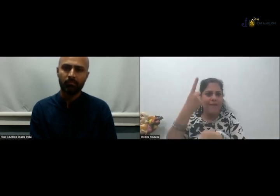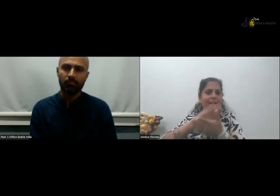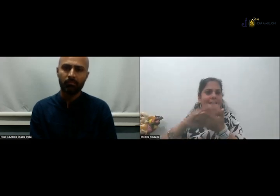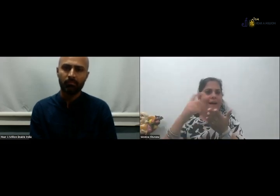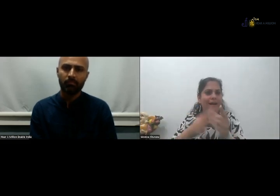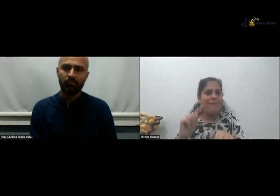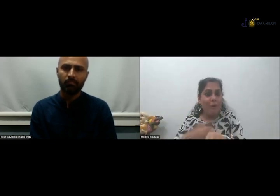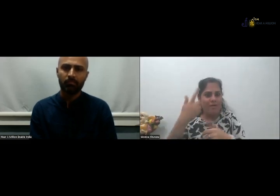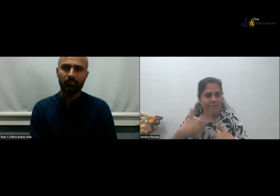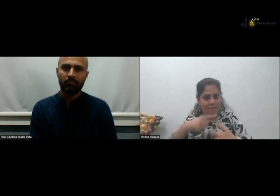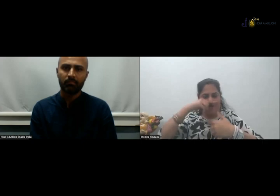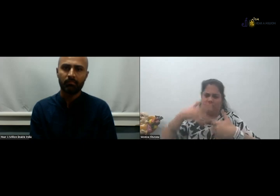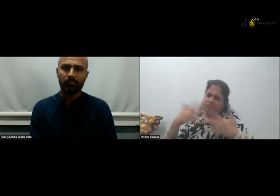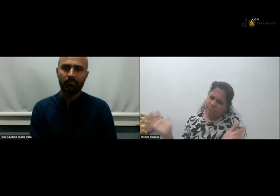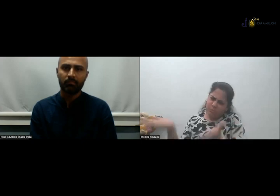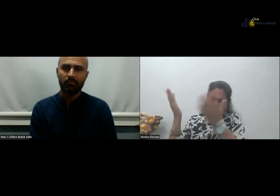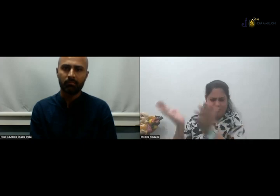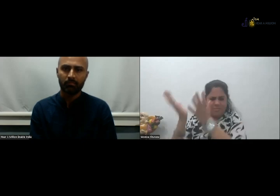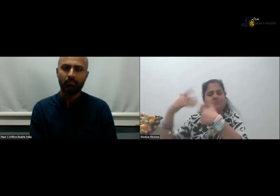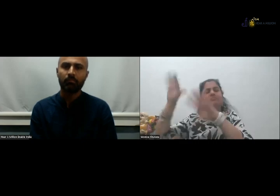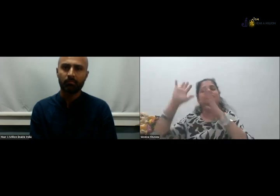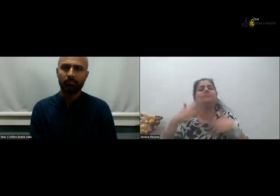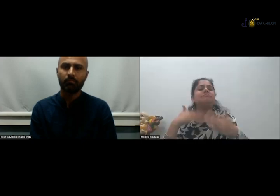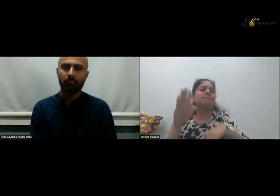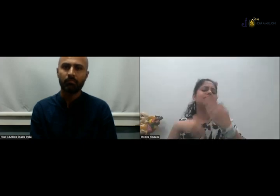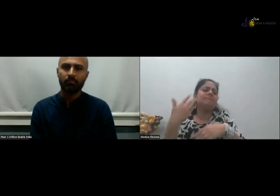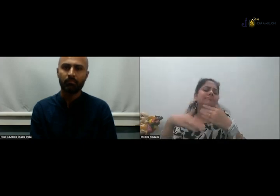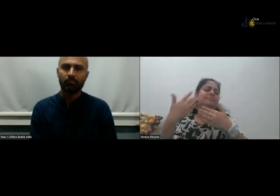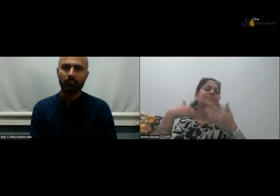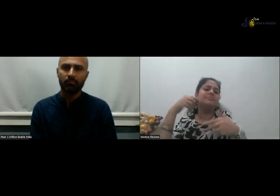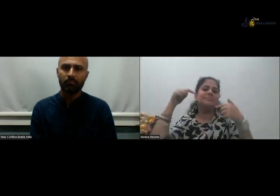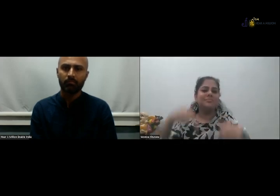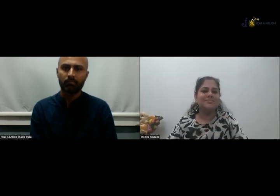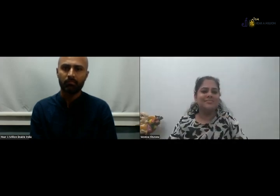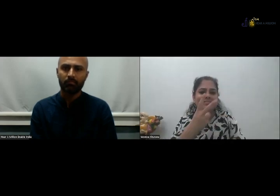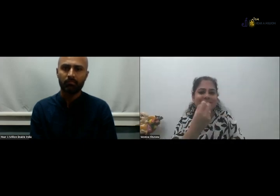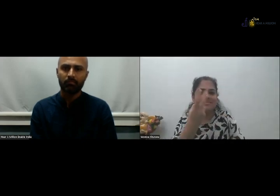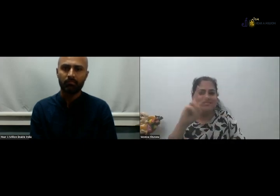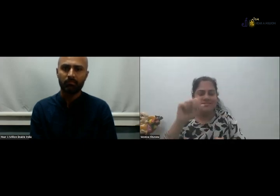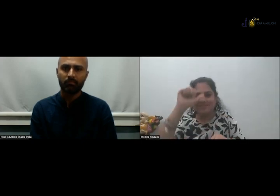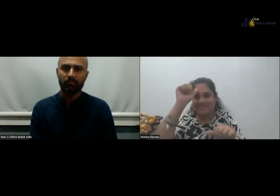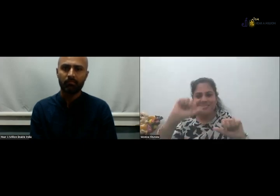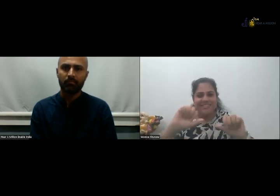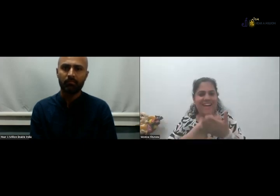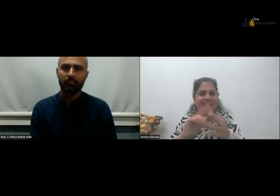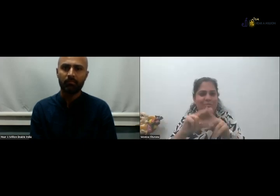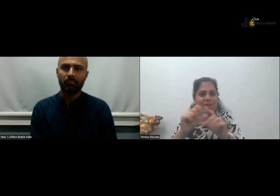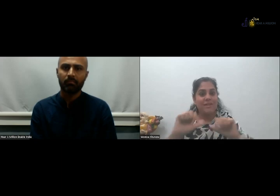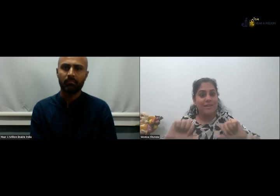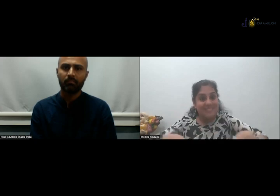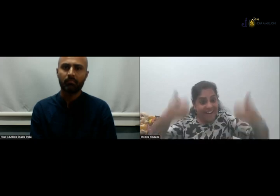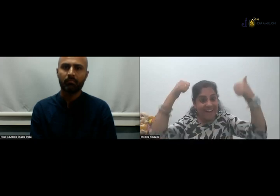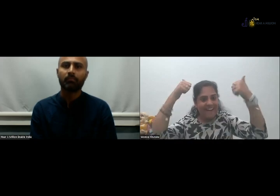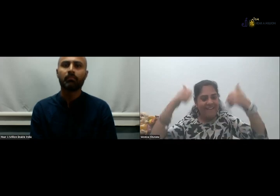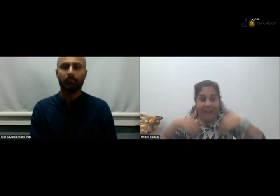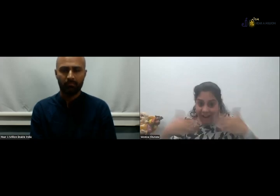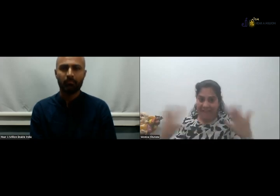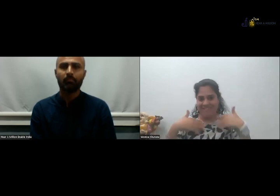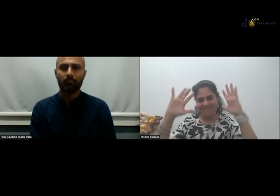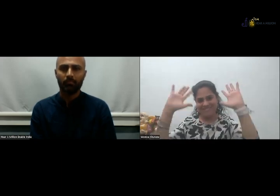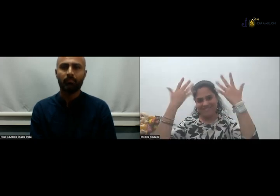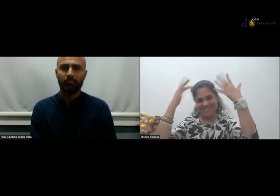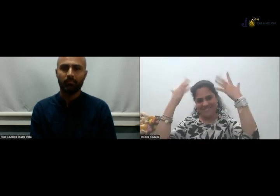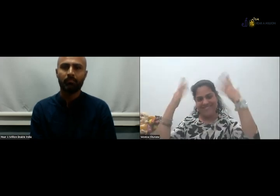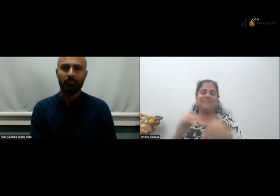she resigned from the position because she was pursuing LLB, and I was so proud of her because she was a first step lawyer.